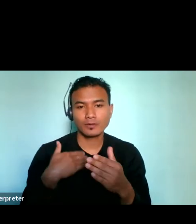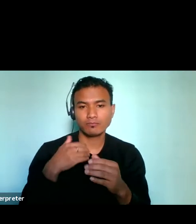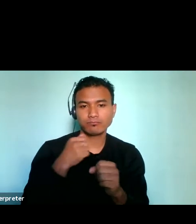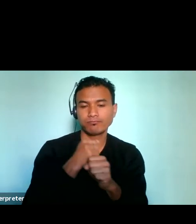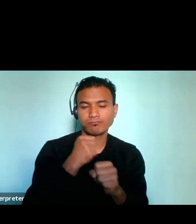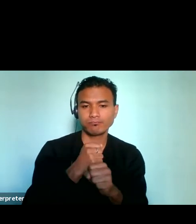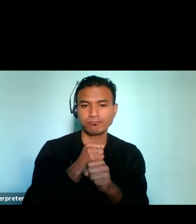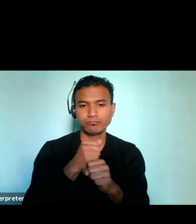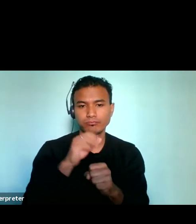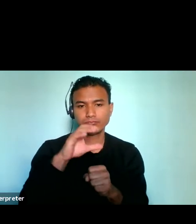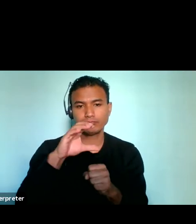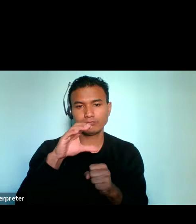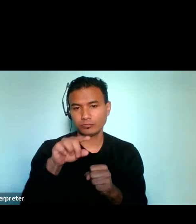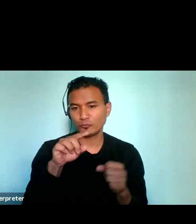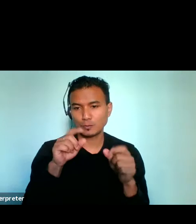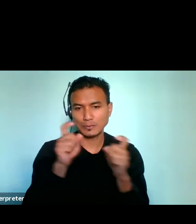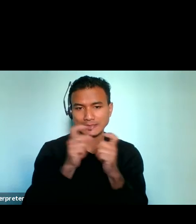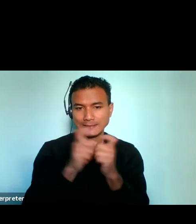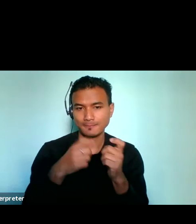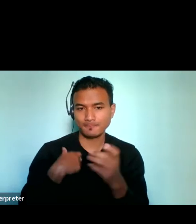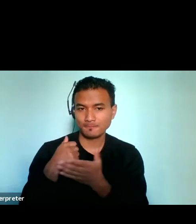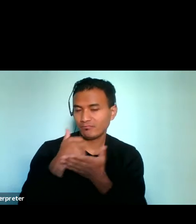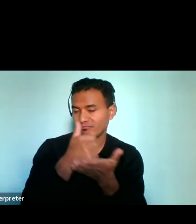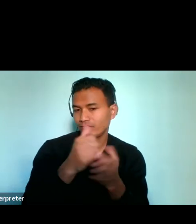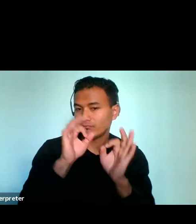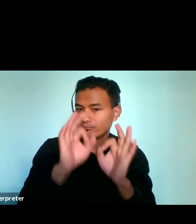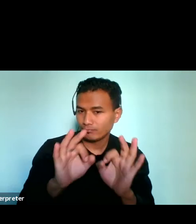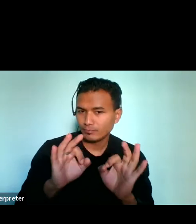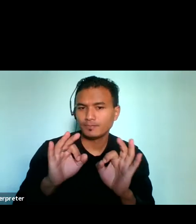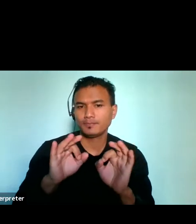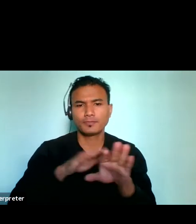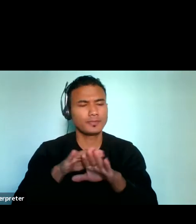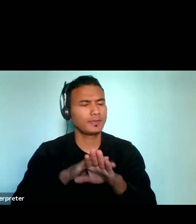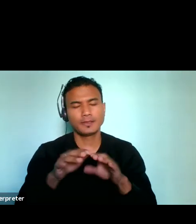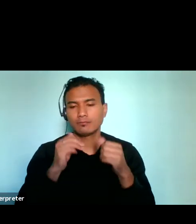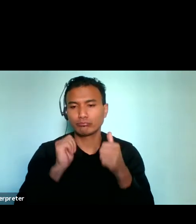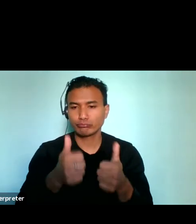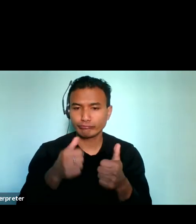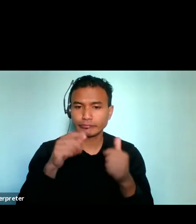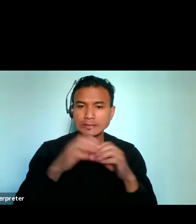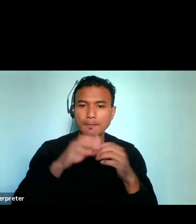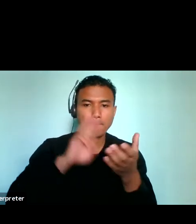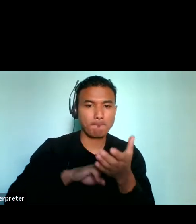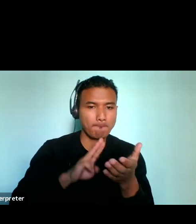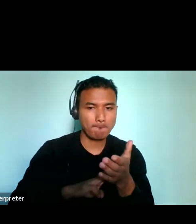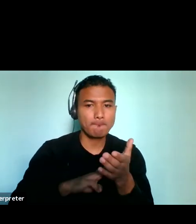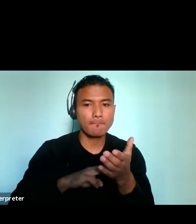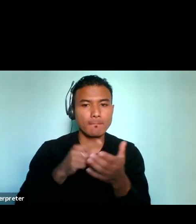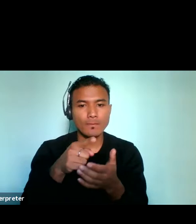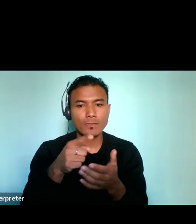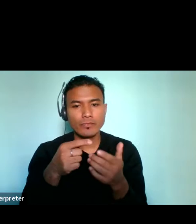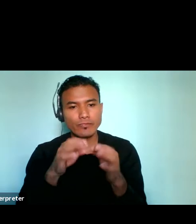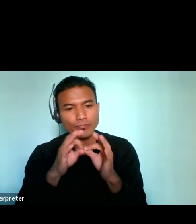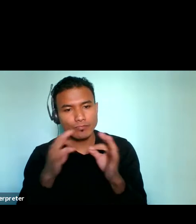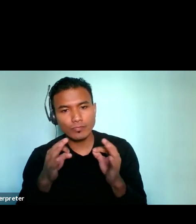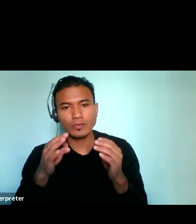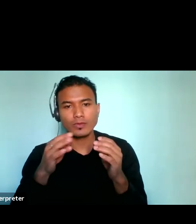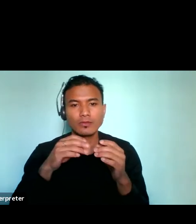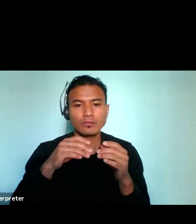to co-host this meeting with you. You have some really excellent team members. I've been super impressed with the level